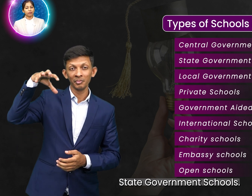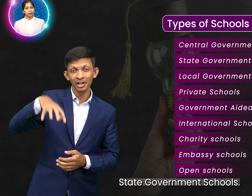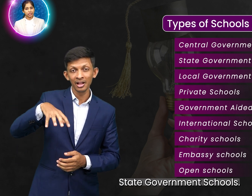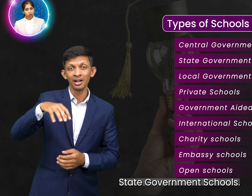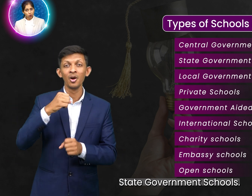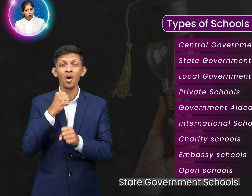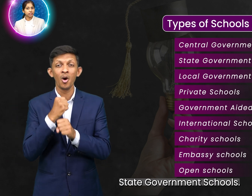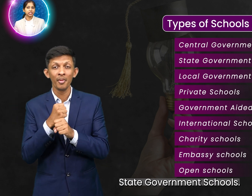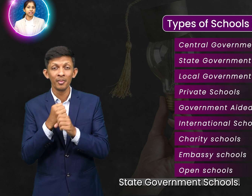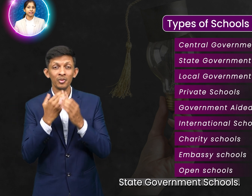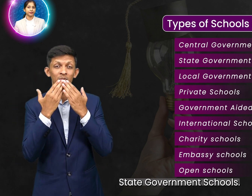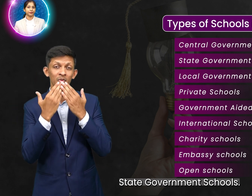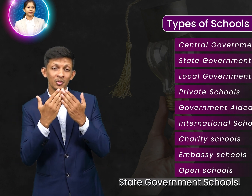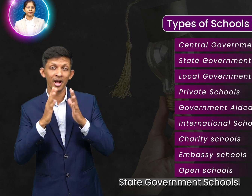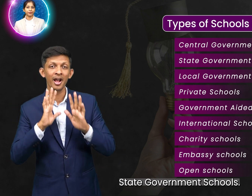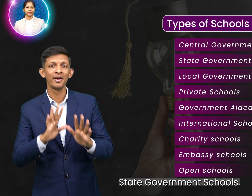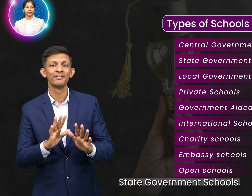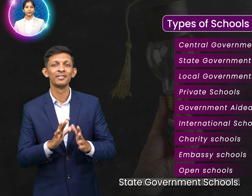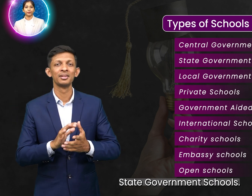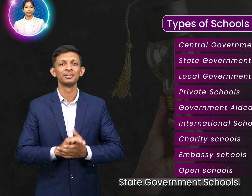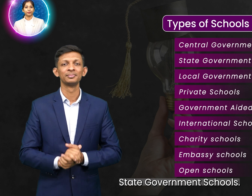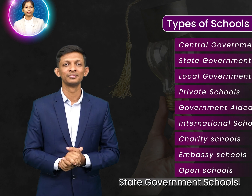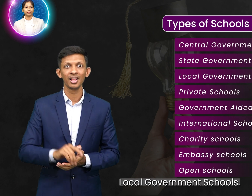state government schools,